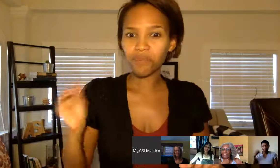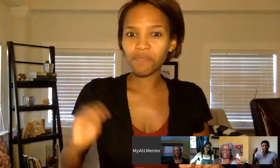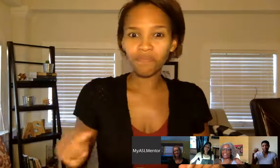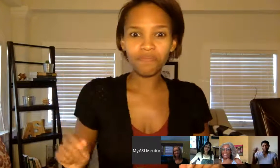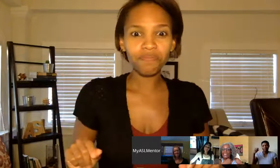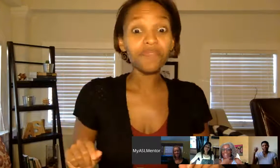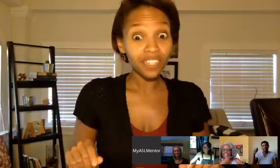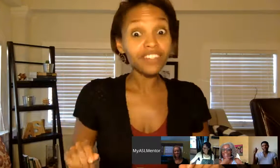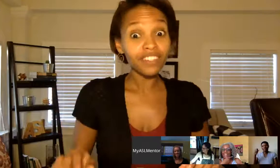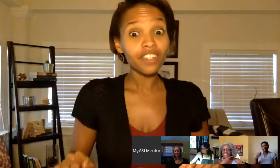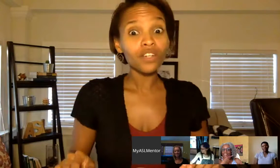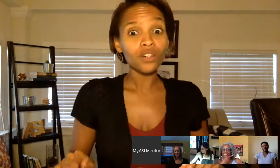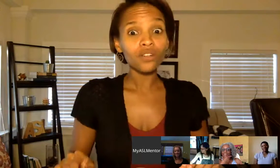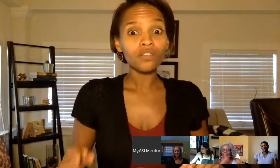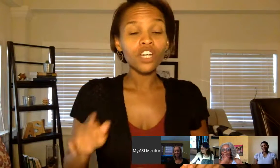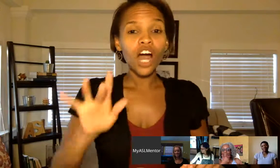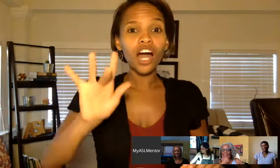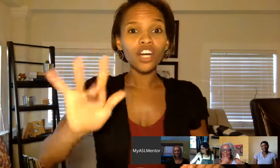No?